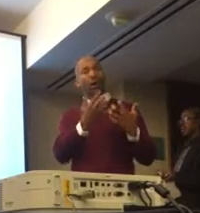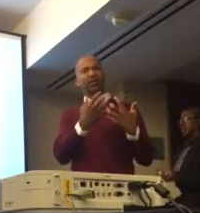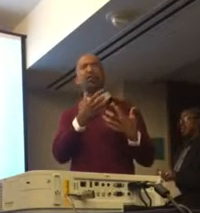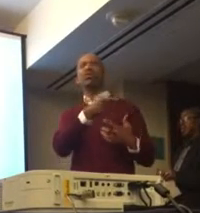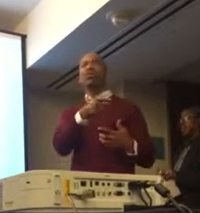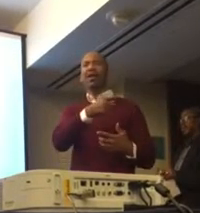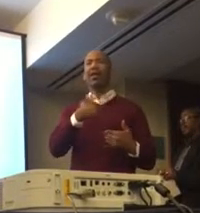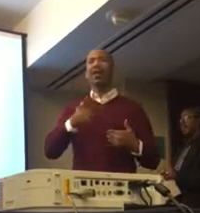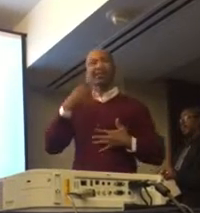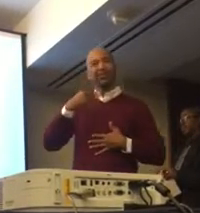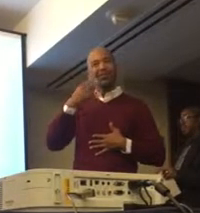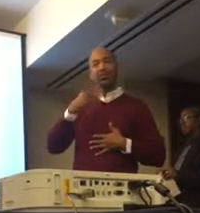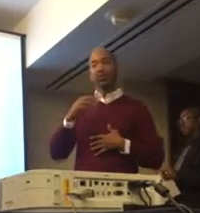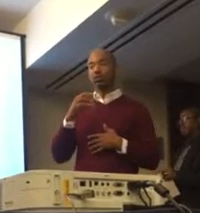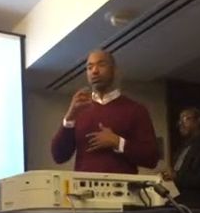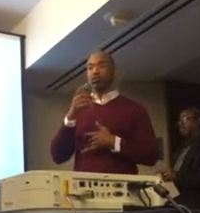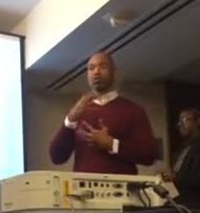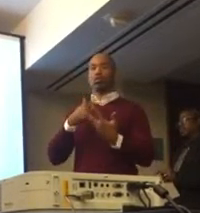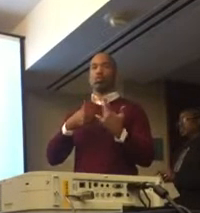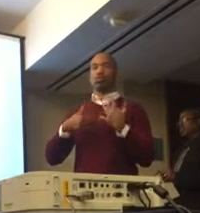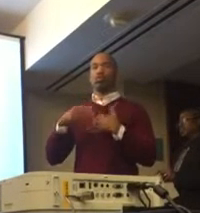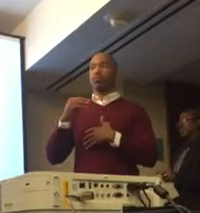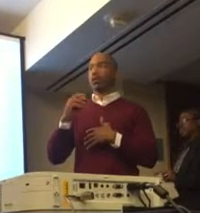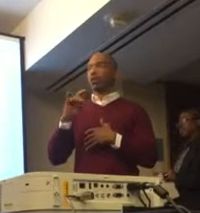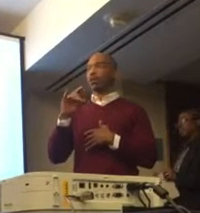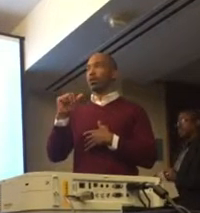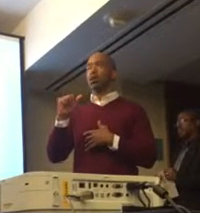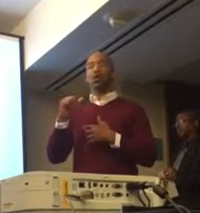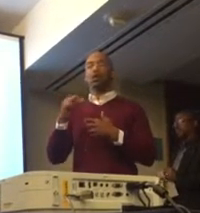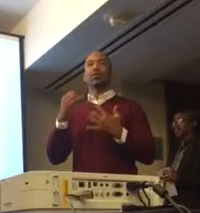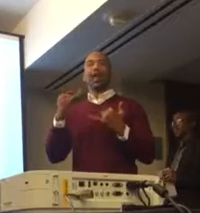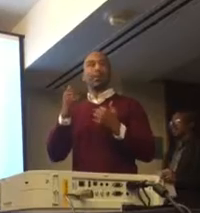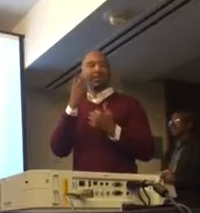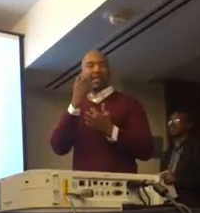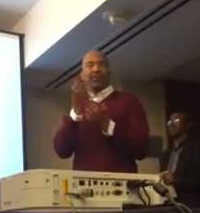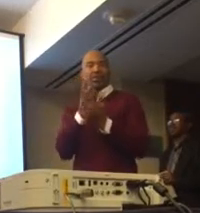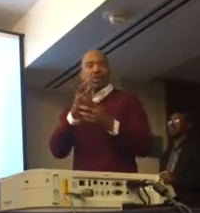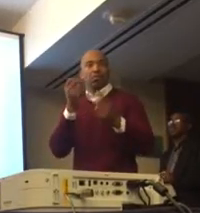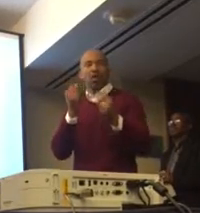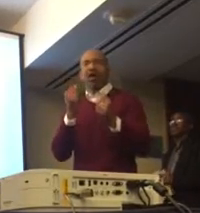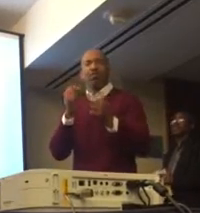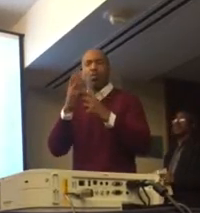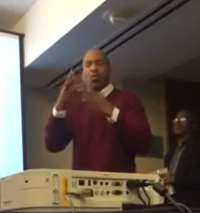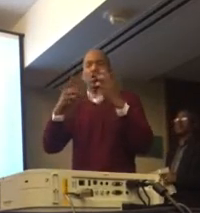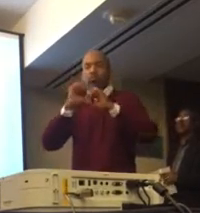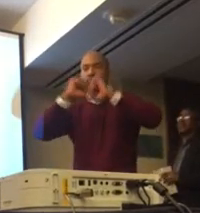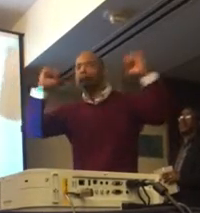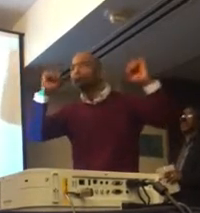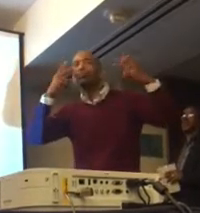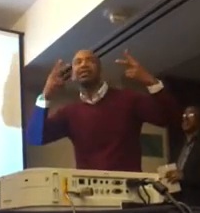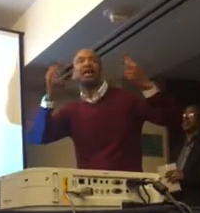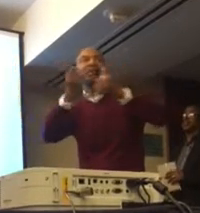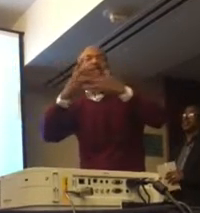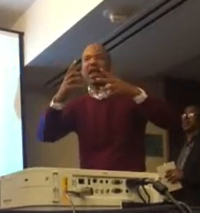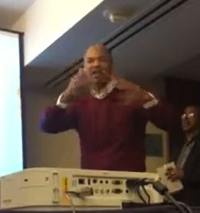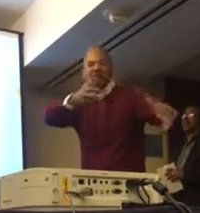Social media has just bust the world wide open. We can see everything going on at all times of the day. So even if your students